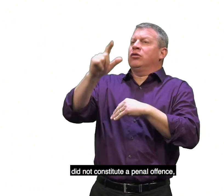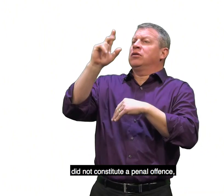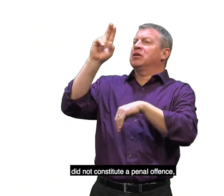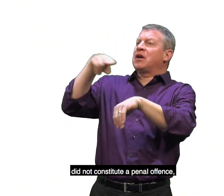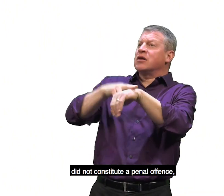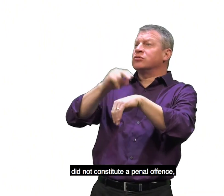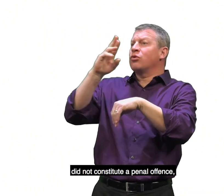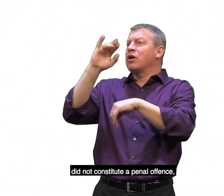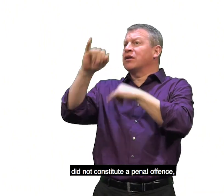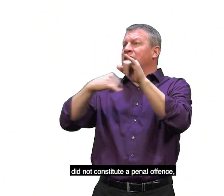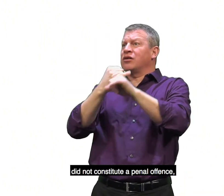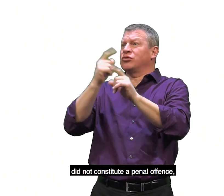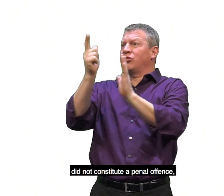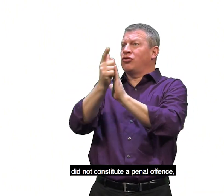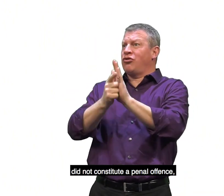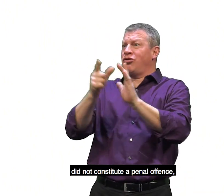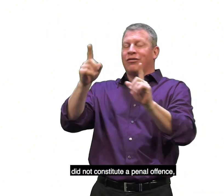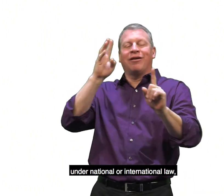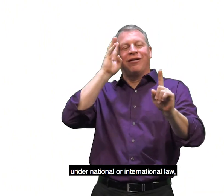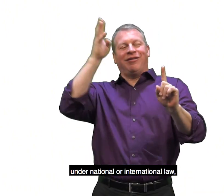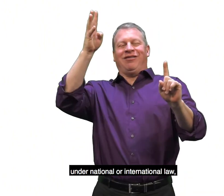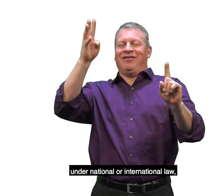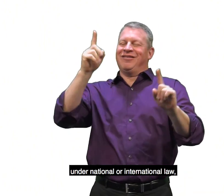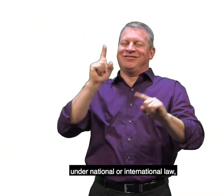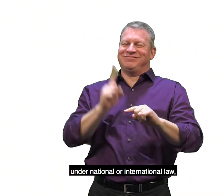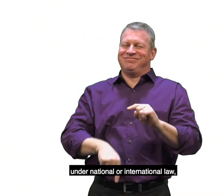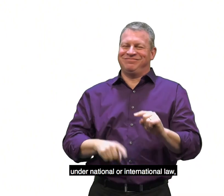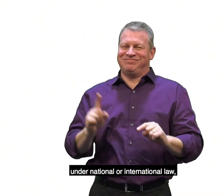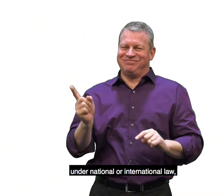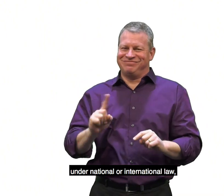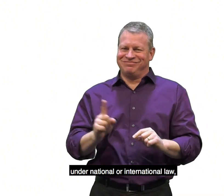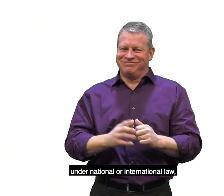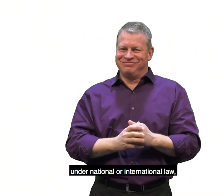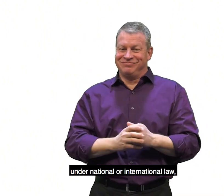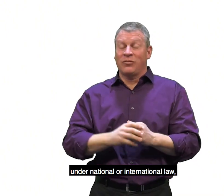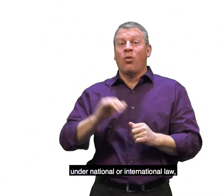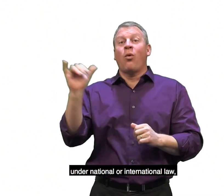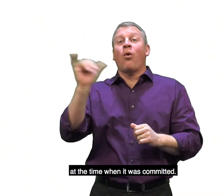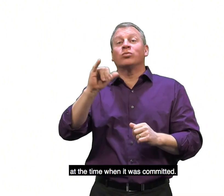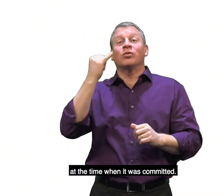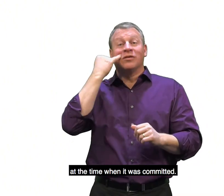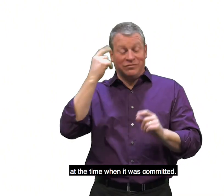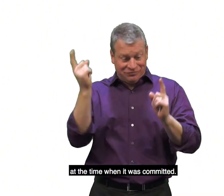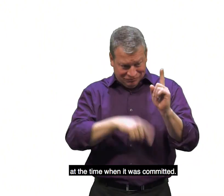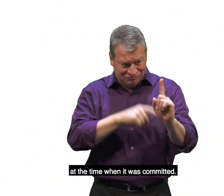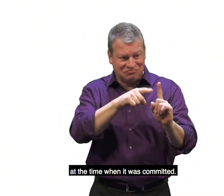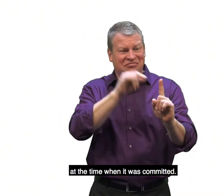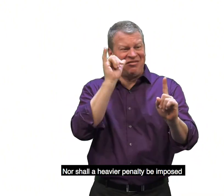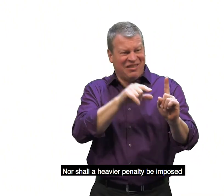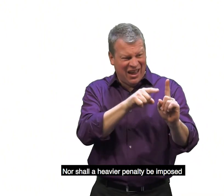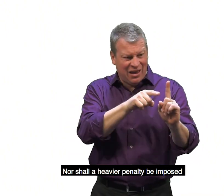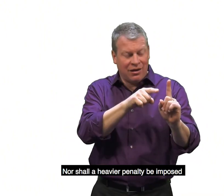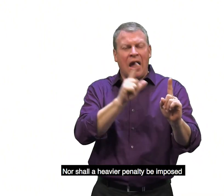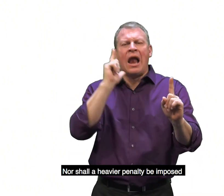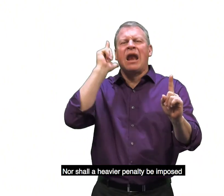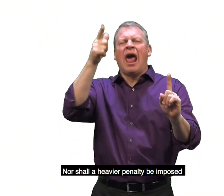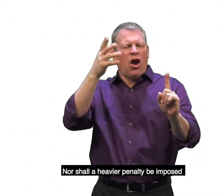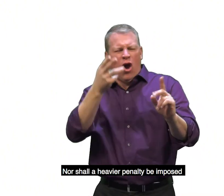did not constitute a penal offense under national or international law at the time when it was committed, nor shall a